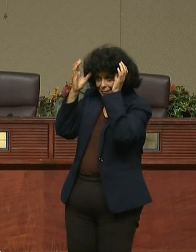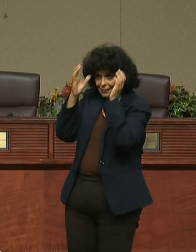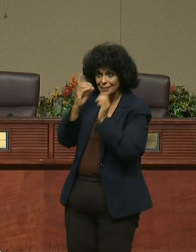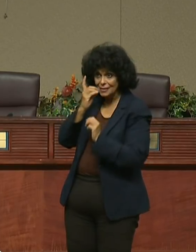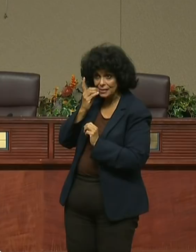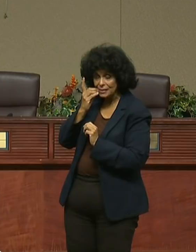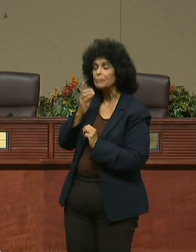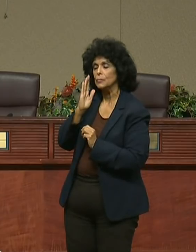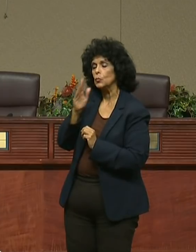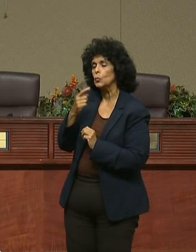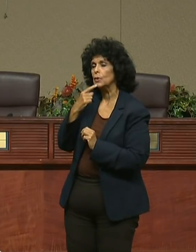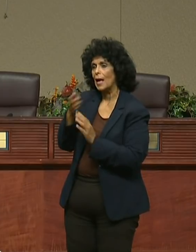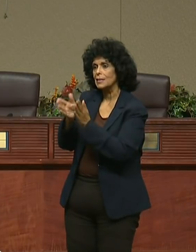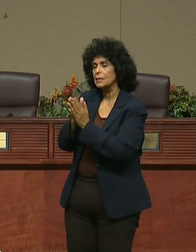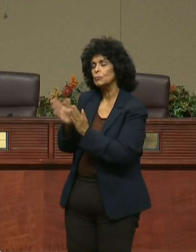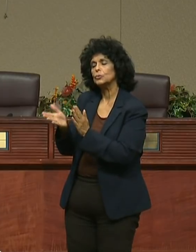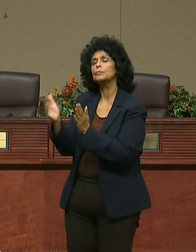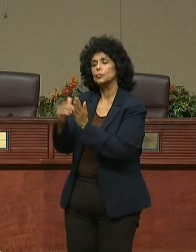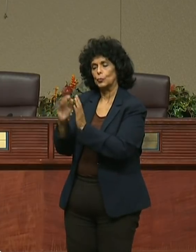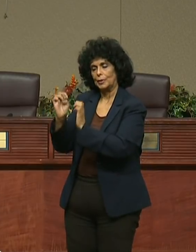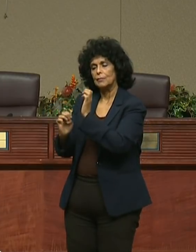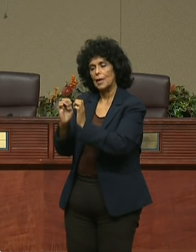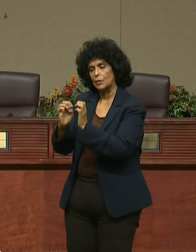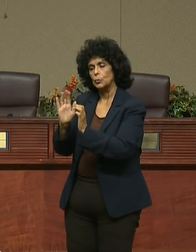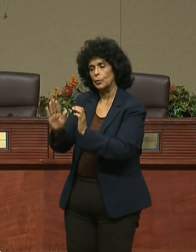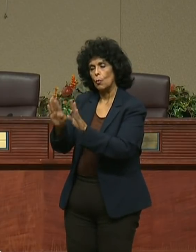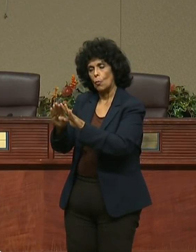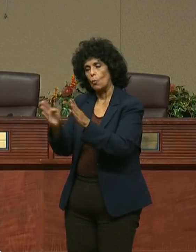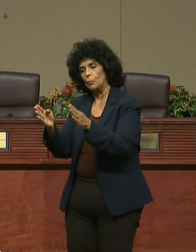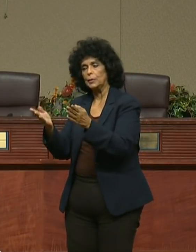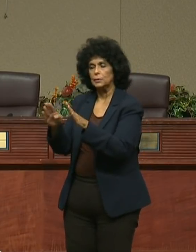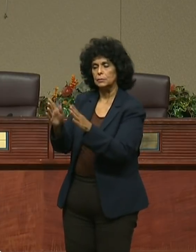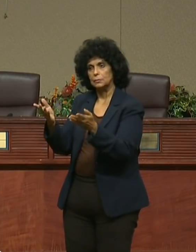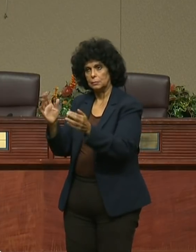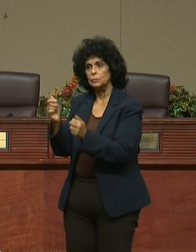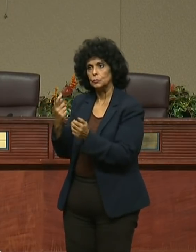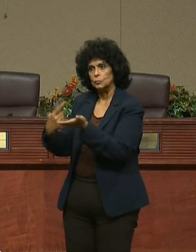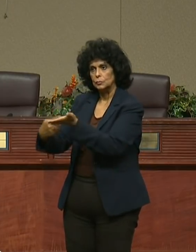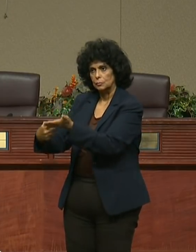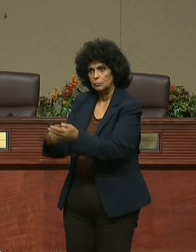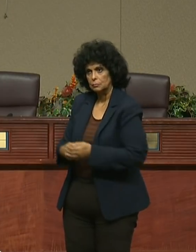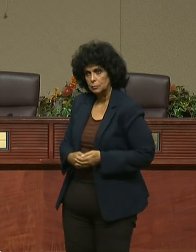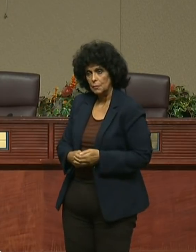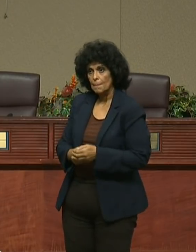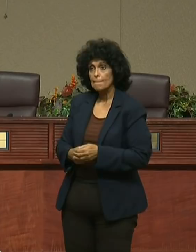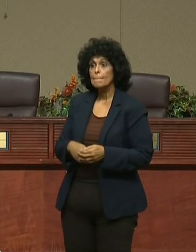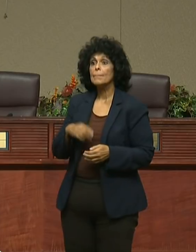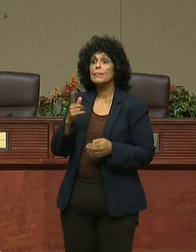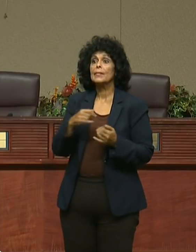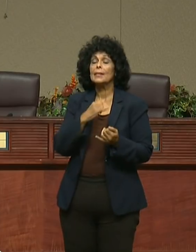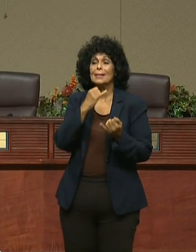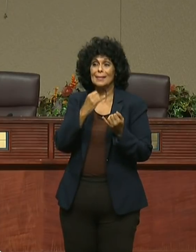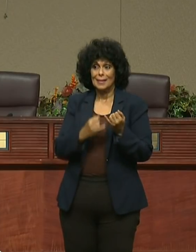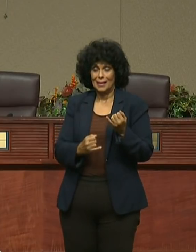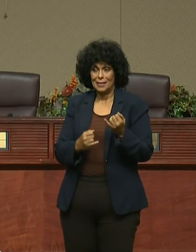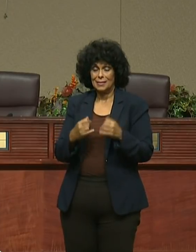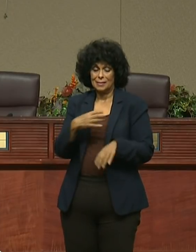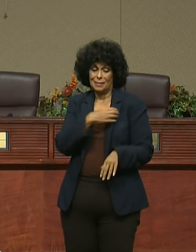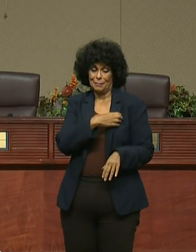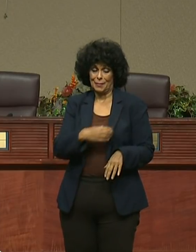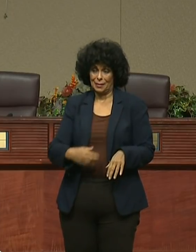And this last one comes from Abe Ibarra from WMFE. Mayor, the